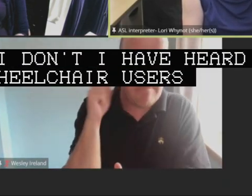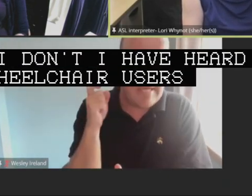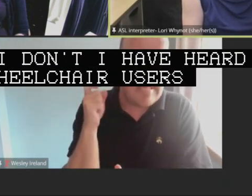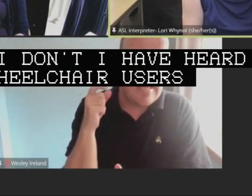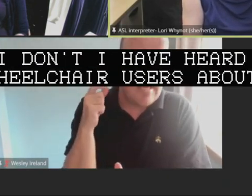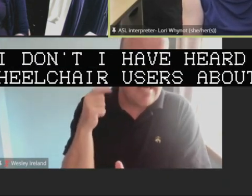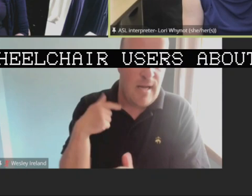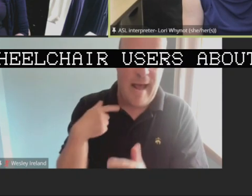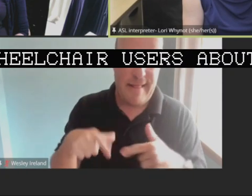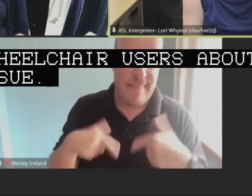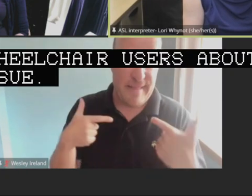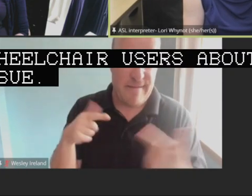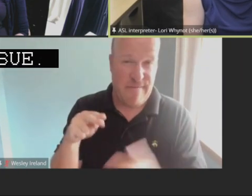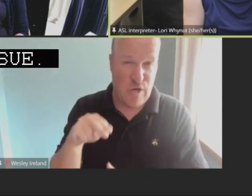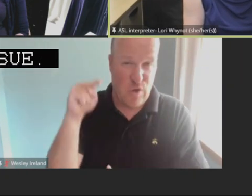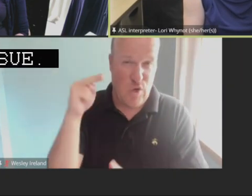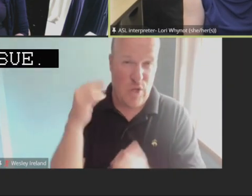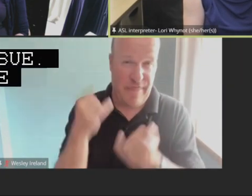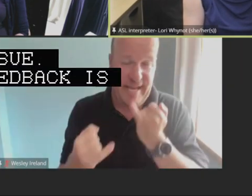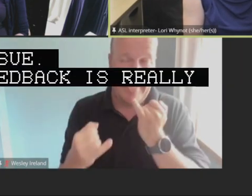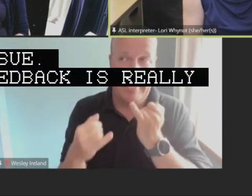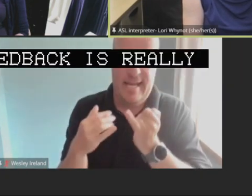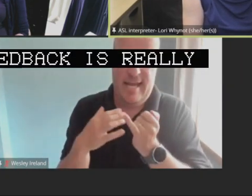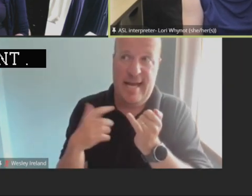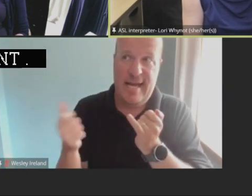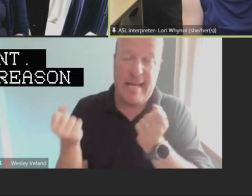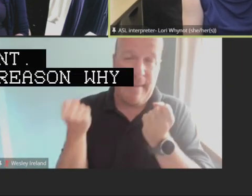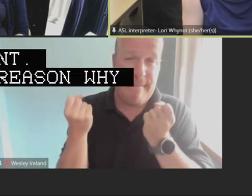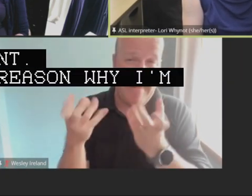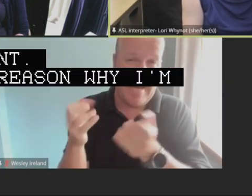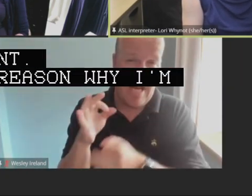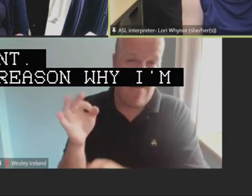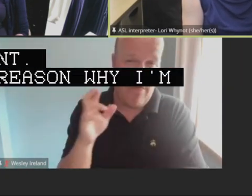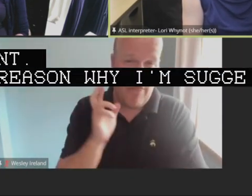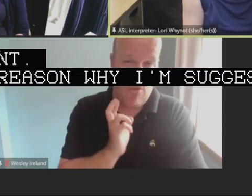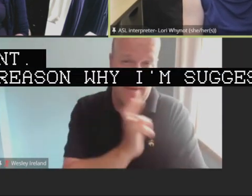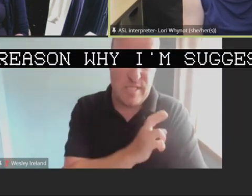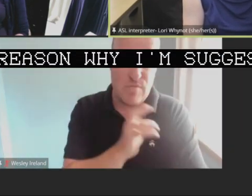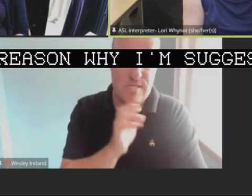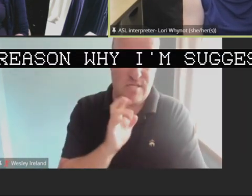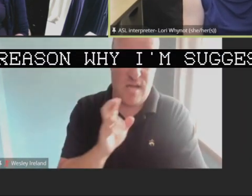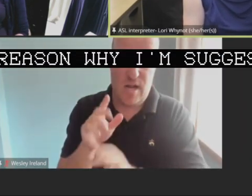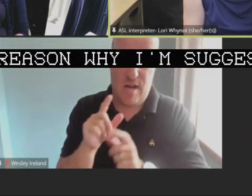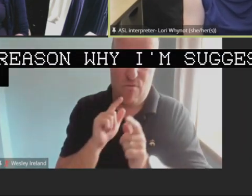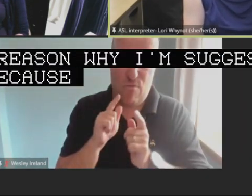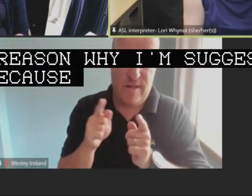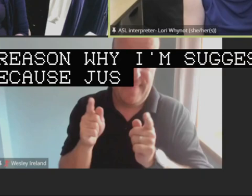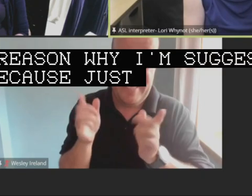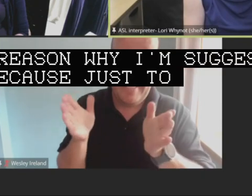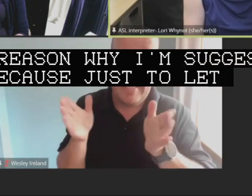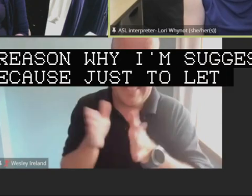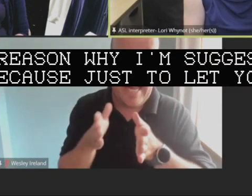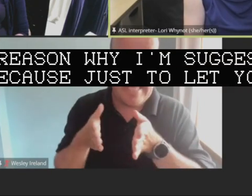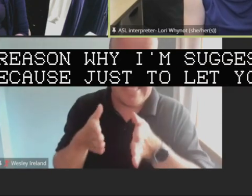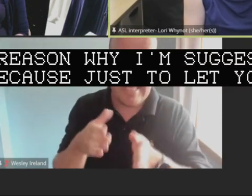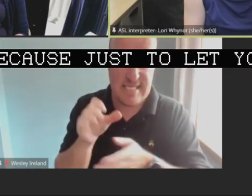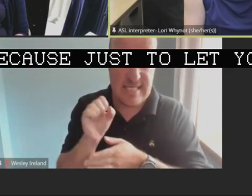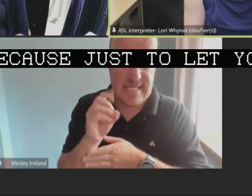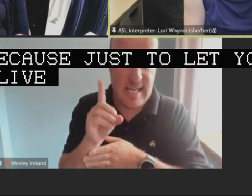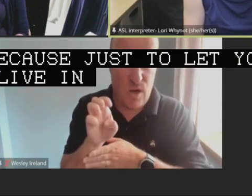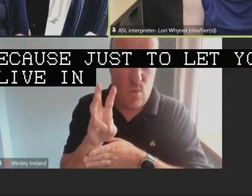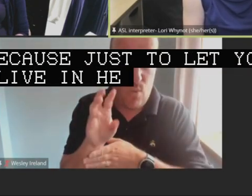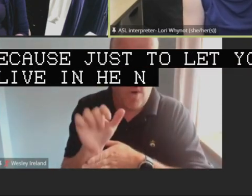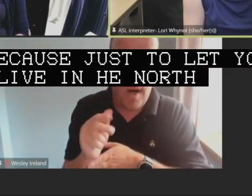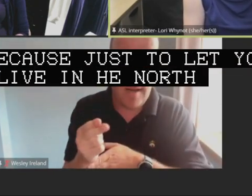important. And so the reason why I'm suggesting this is because, just to let you know, I live in the North End, and many of the restaurants